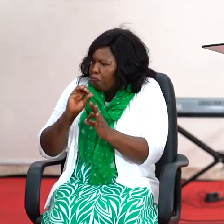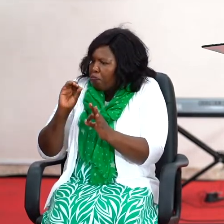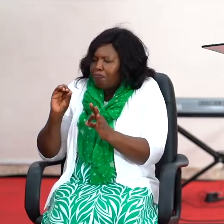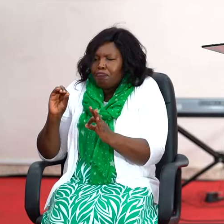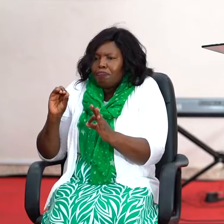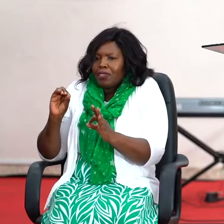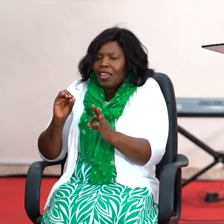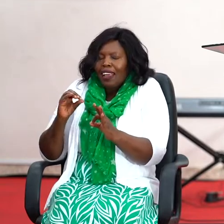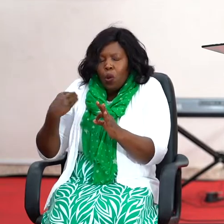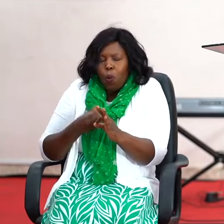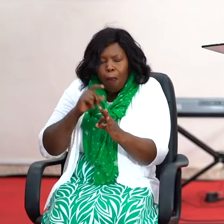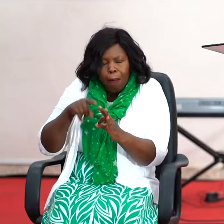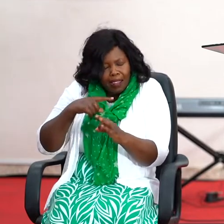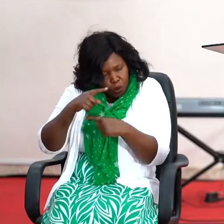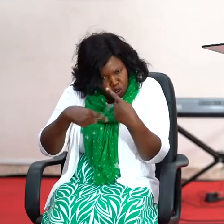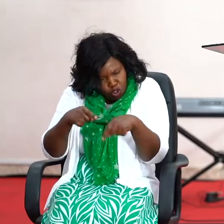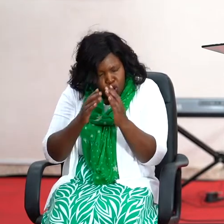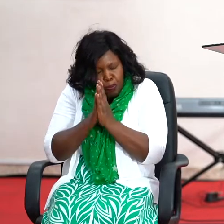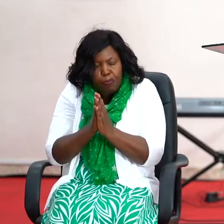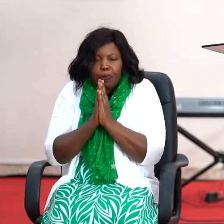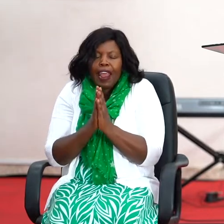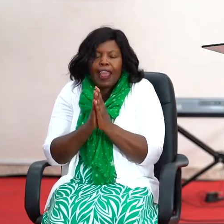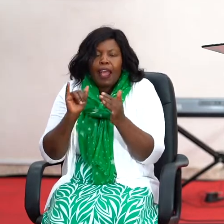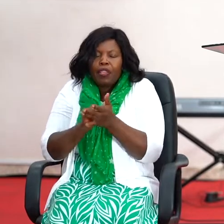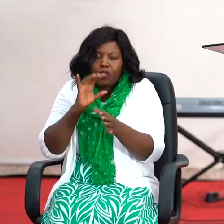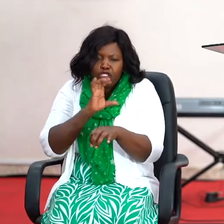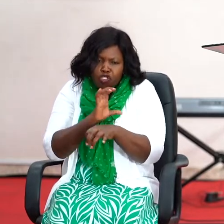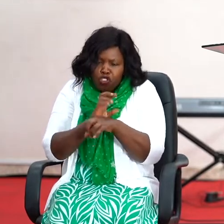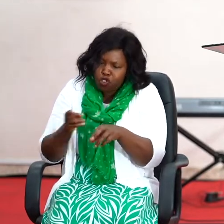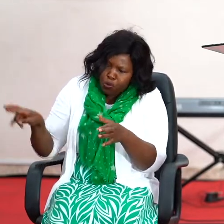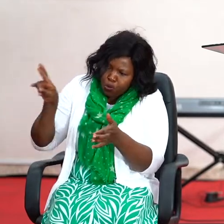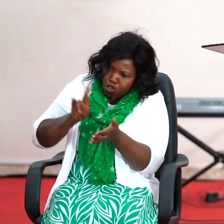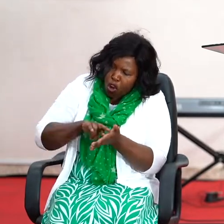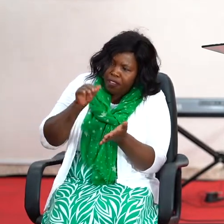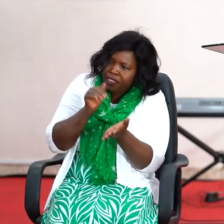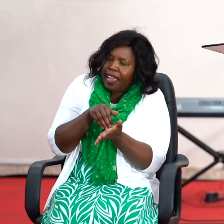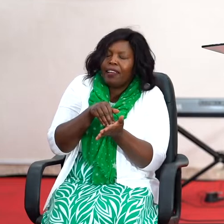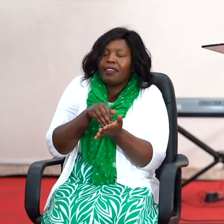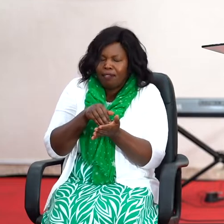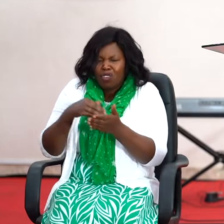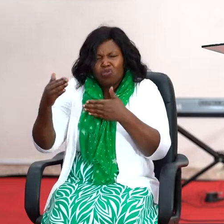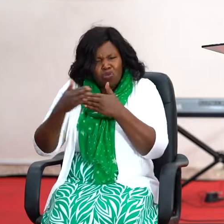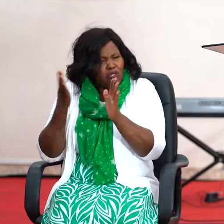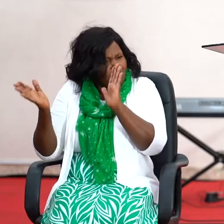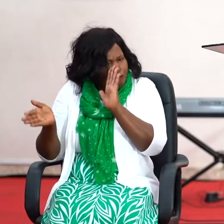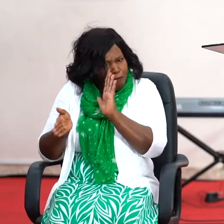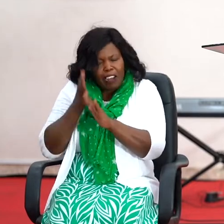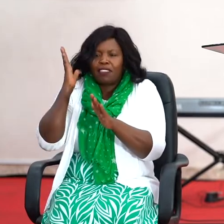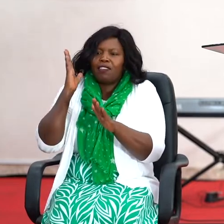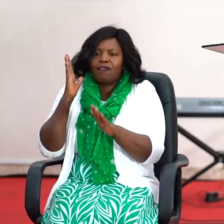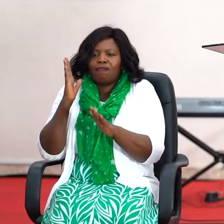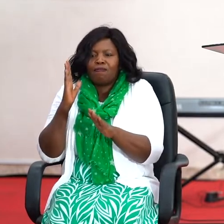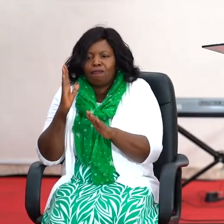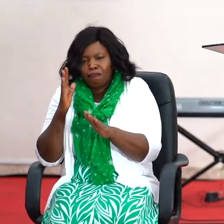And so we should continue to intercede that the church will be restored as soon as it is possible.